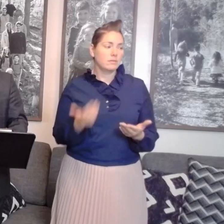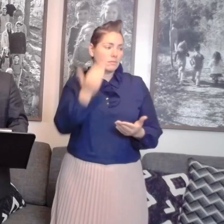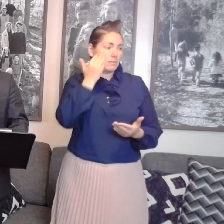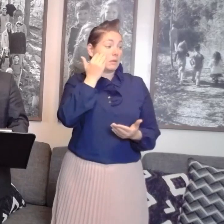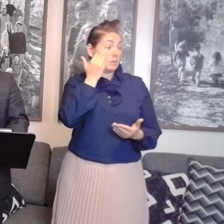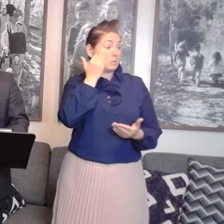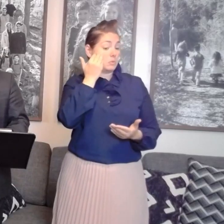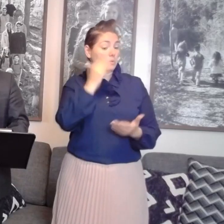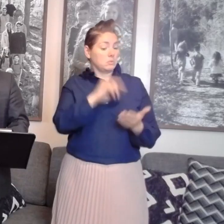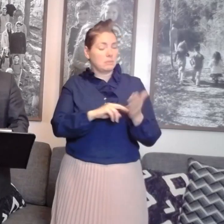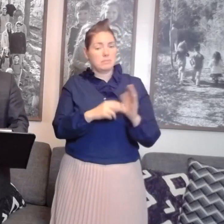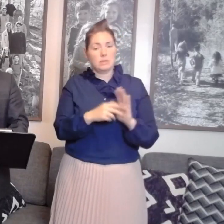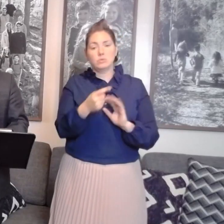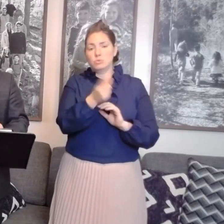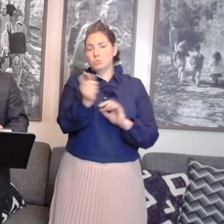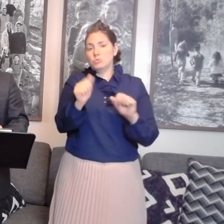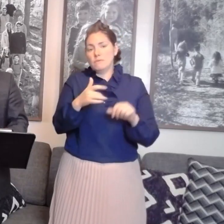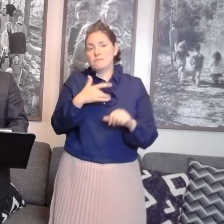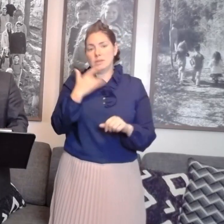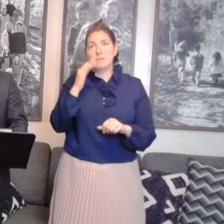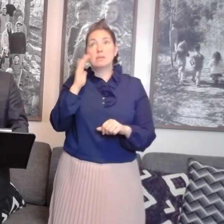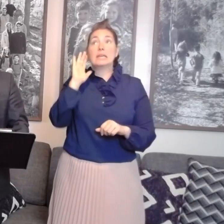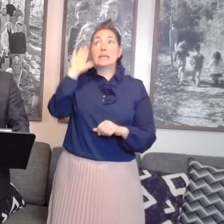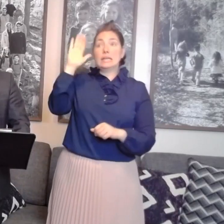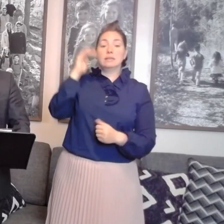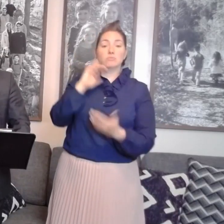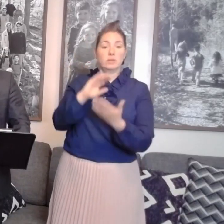That means that you could feel his presence there.